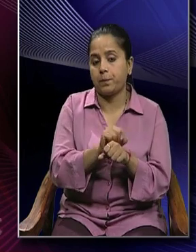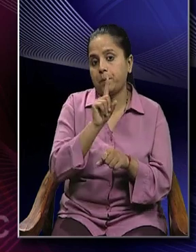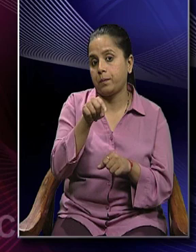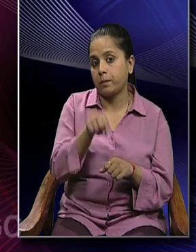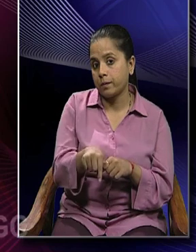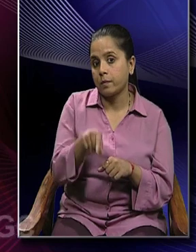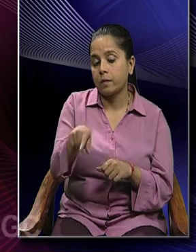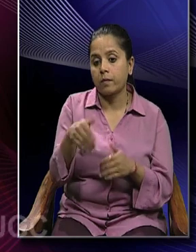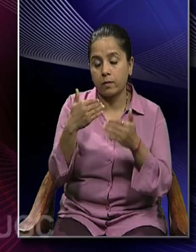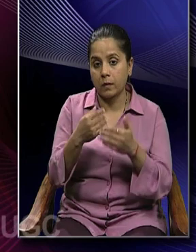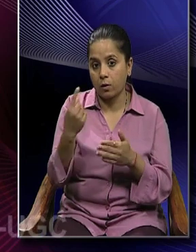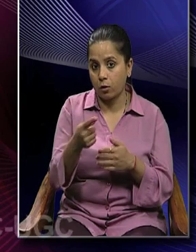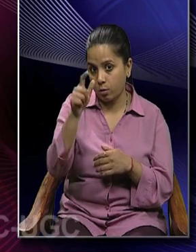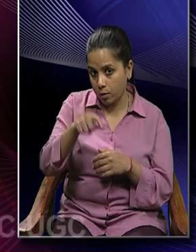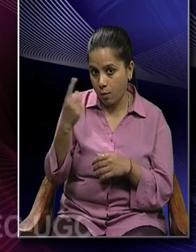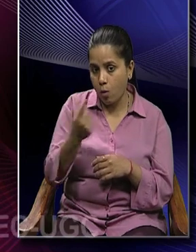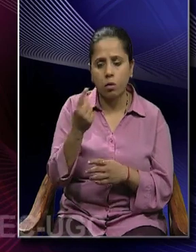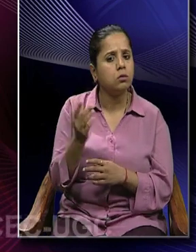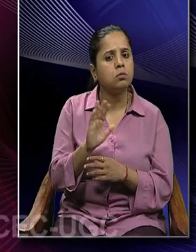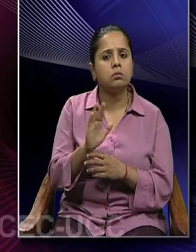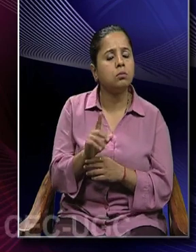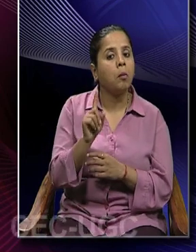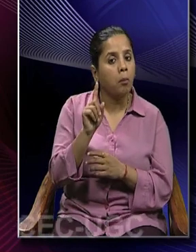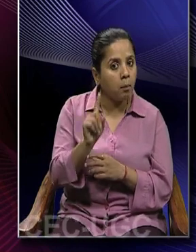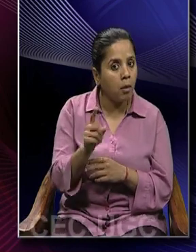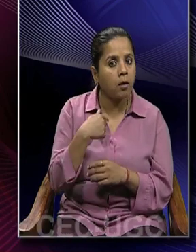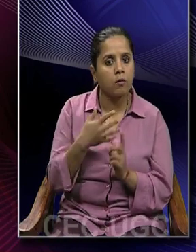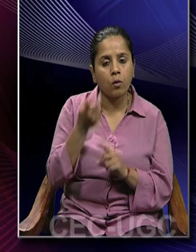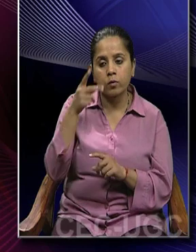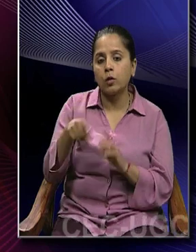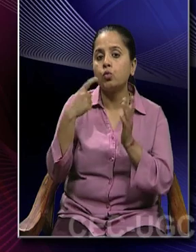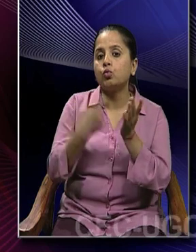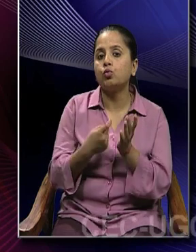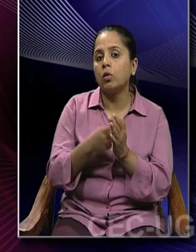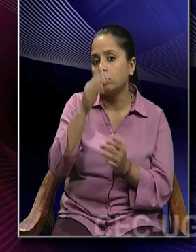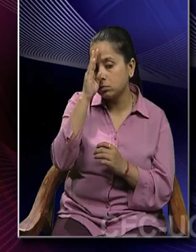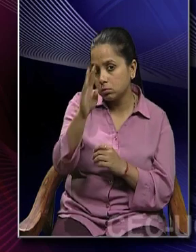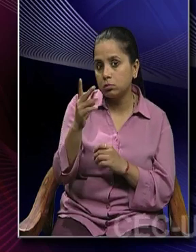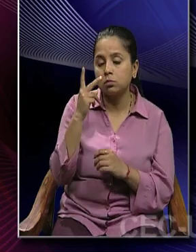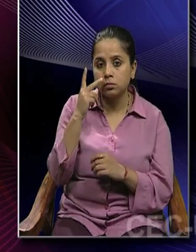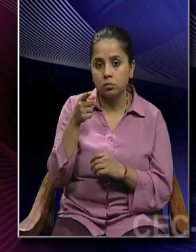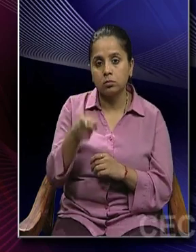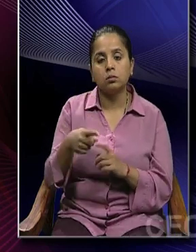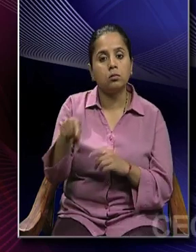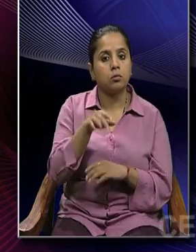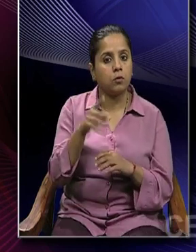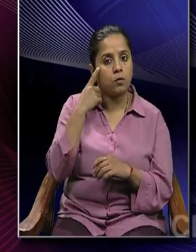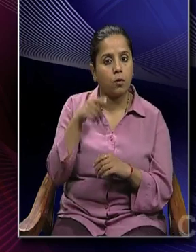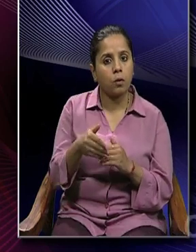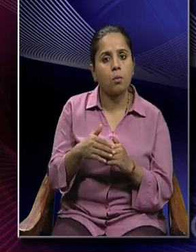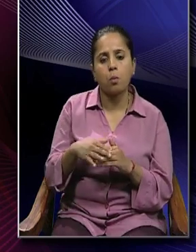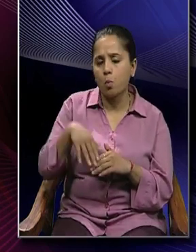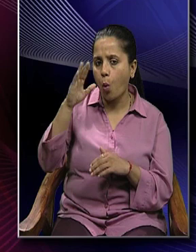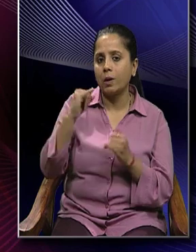only restricted to the individuals. We find that directive principles, they are there in a far wider